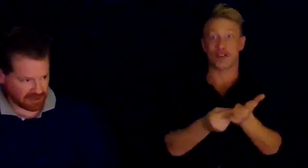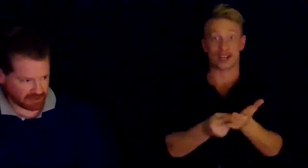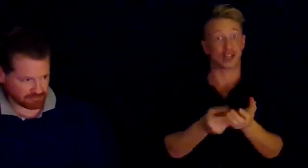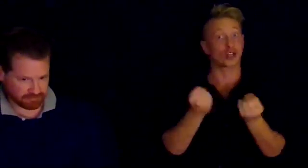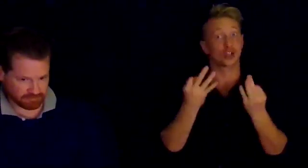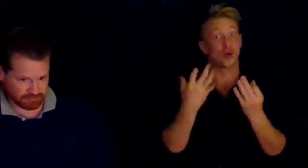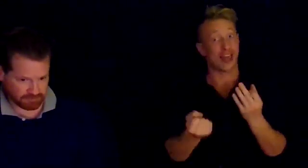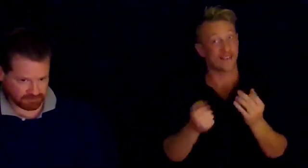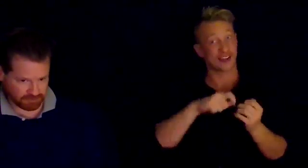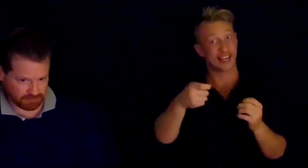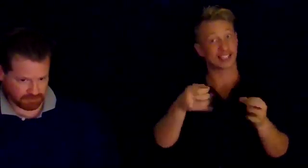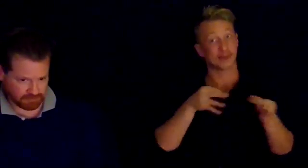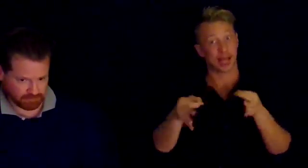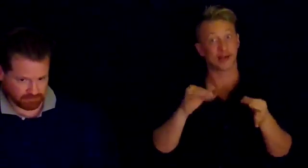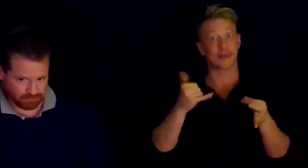your next plan.